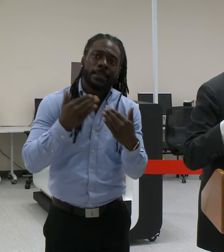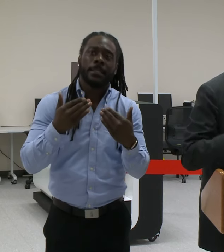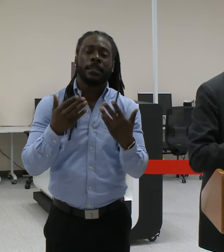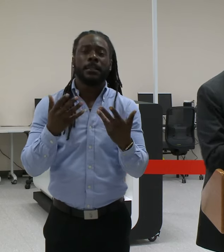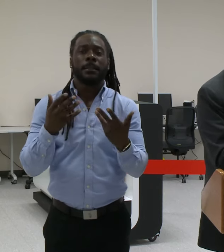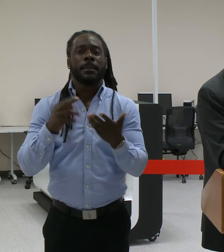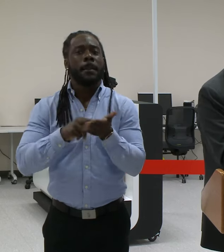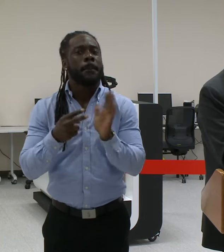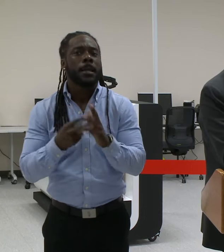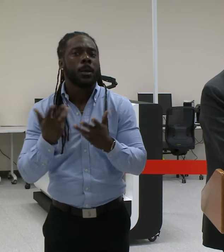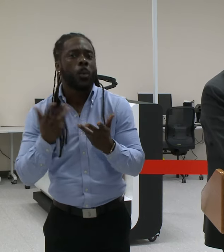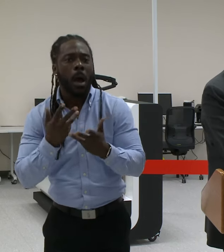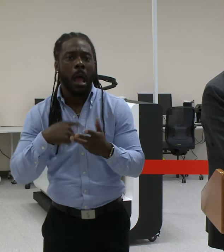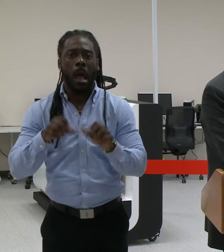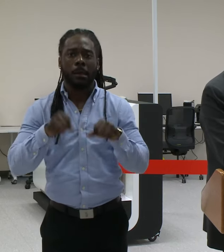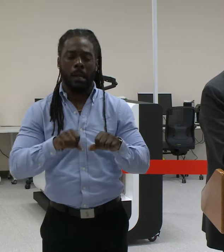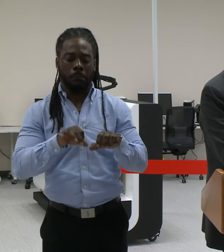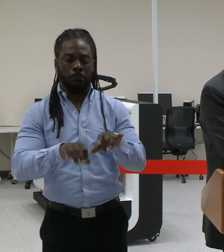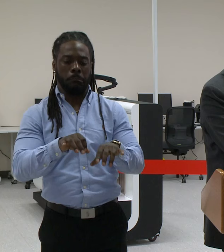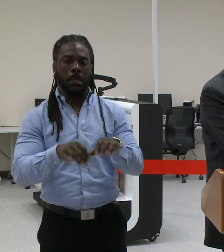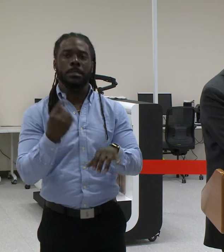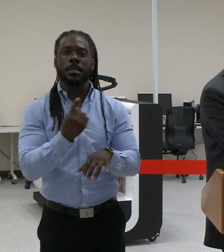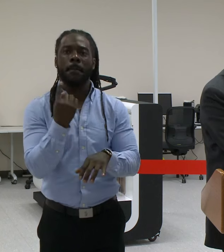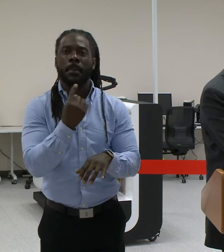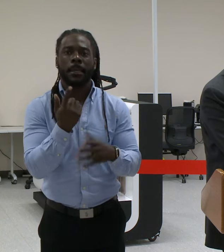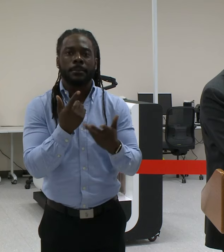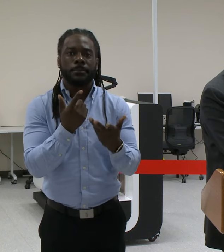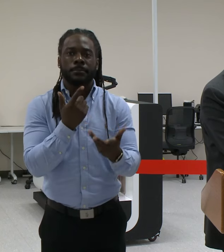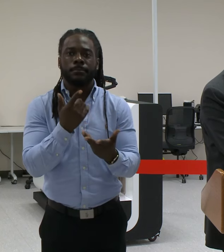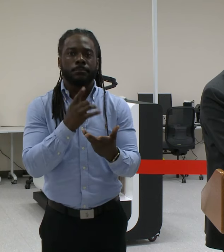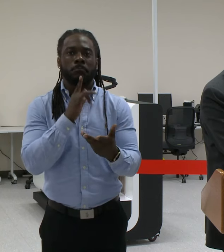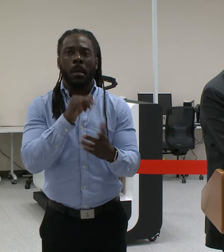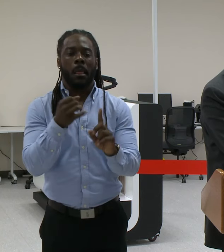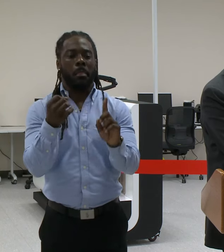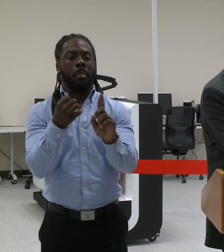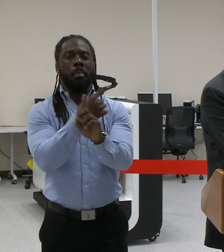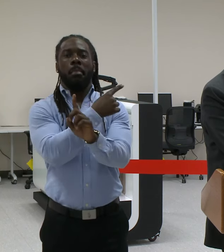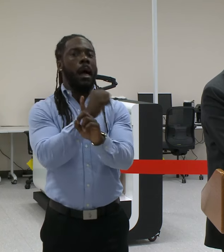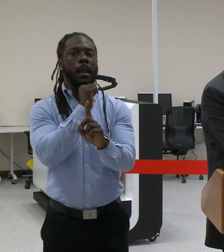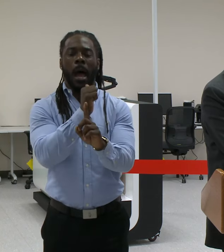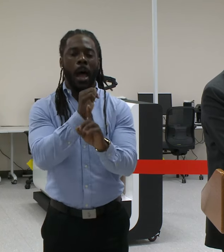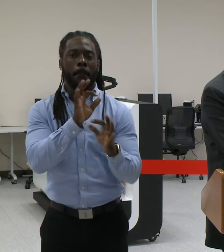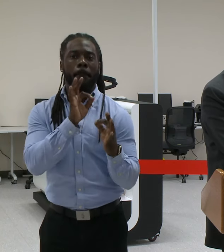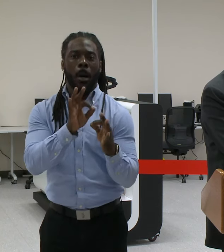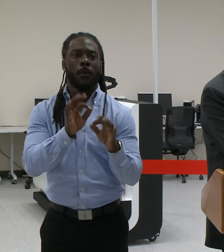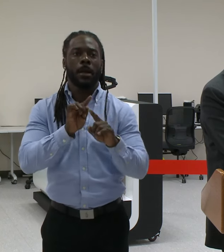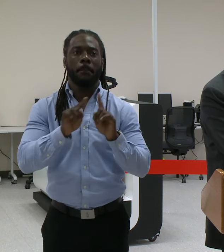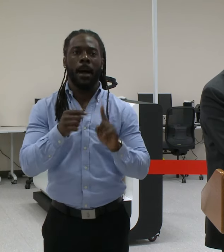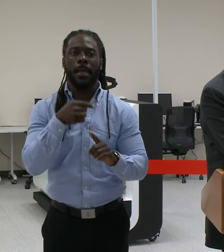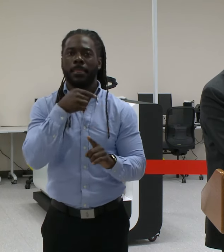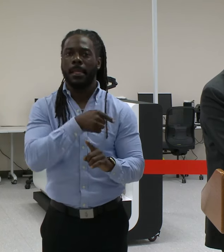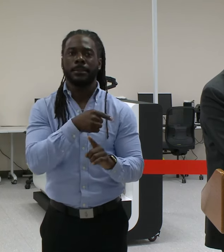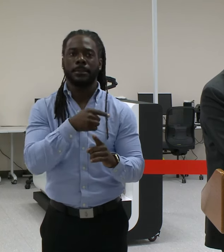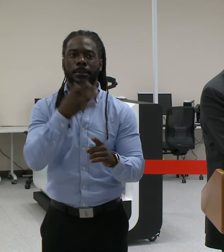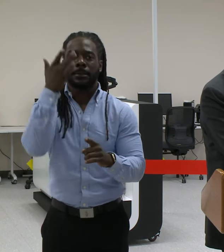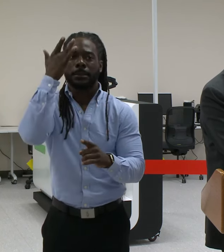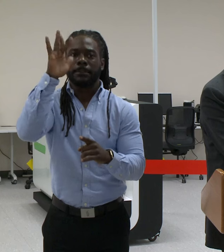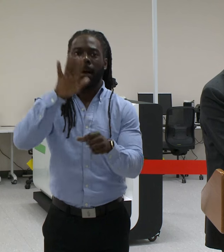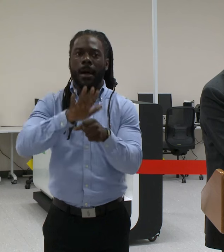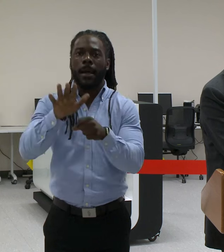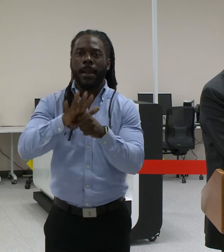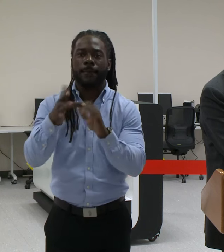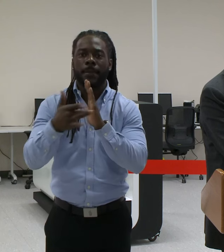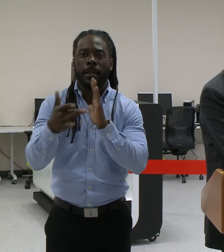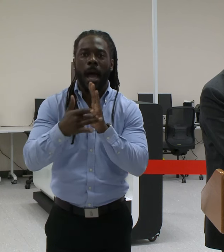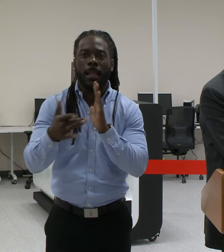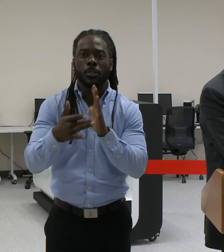in that I can write in something that may be not really on point, but this is smart enough to tell me what I